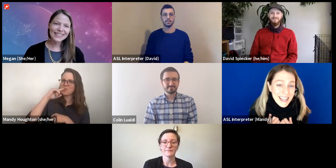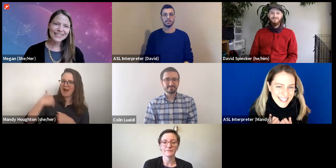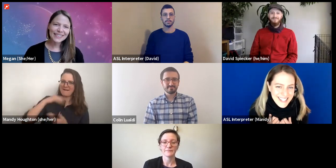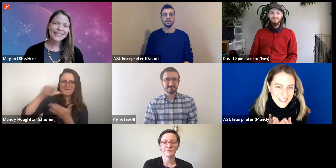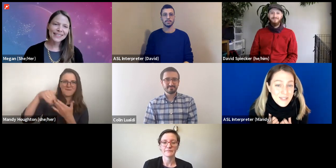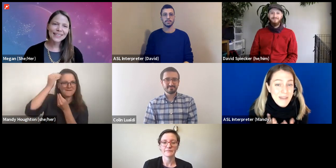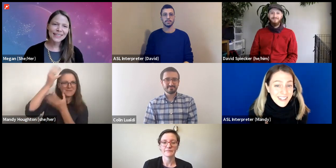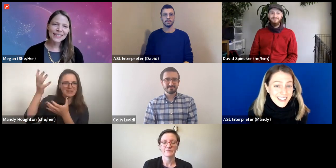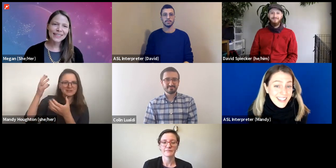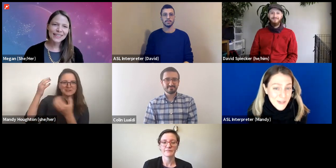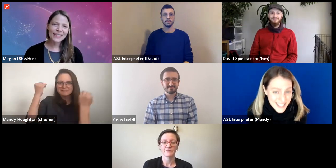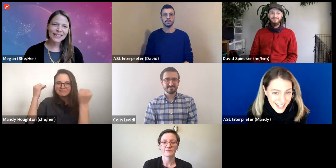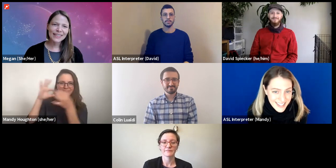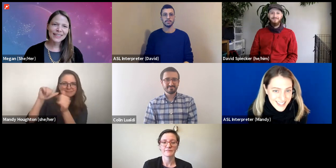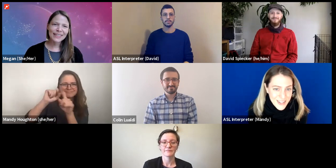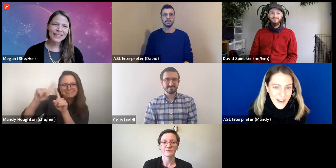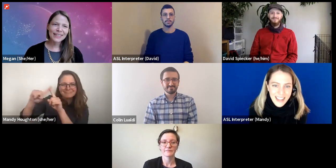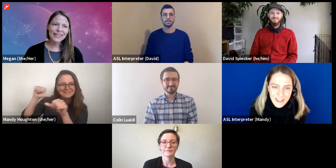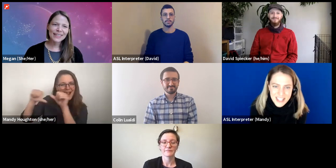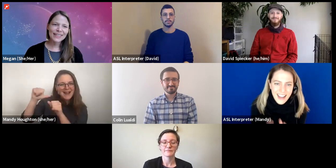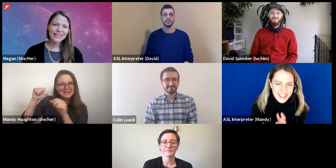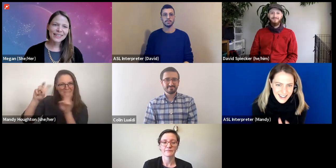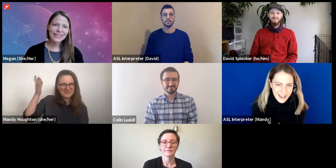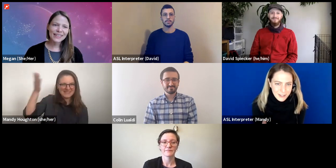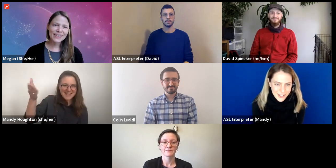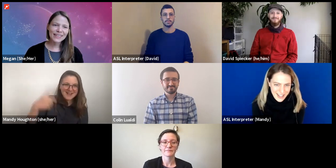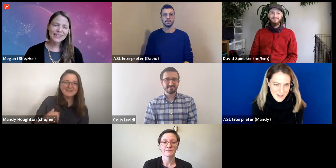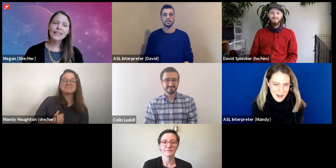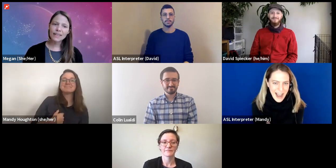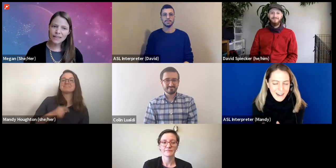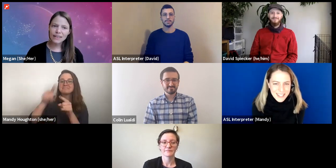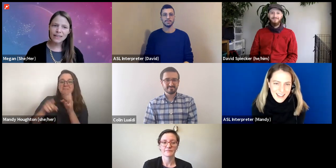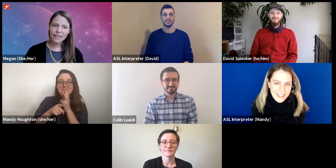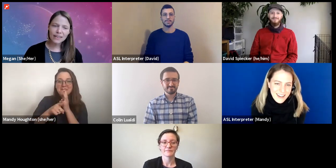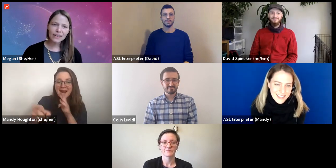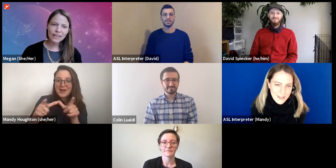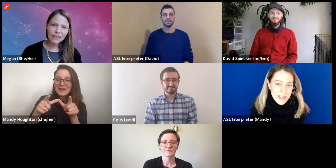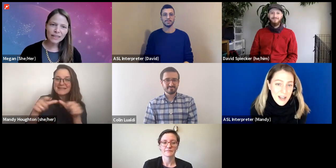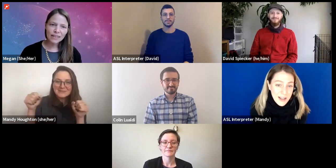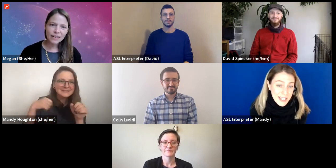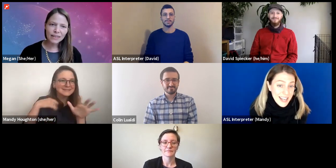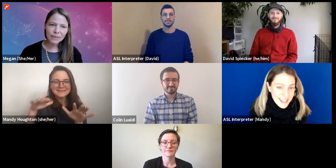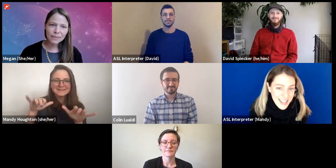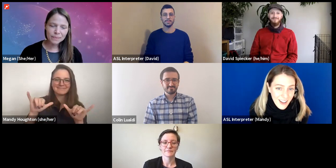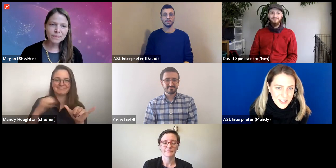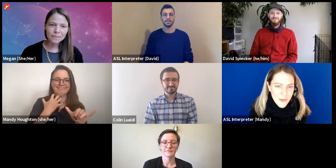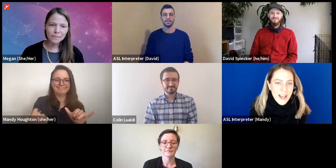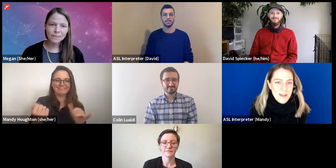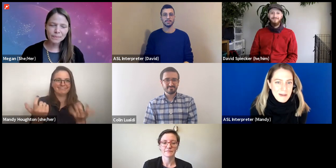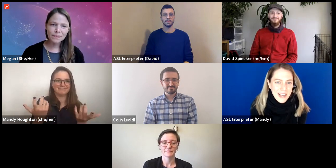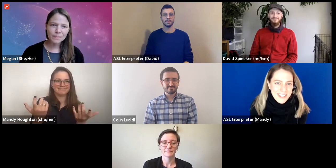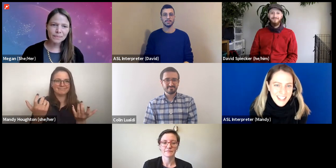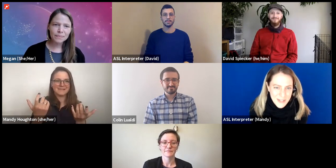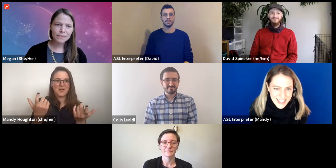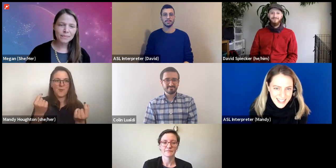to make the decision to minor in linguistics. So I loved the idea of learning about how to sign these concepts in ASL. So